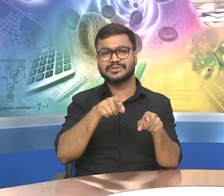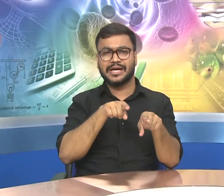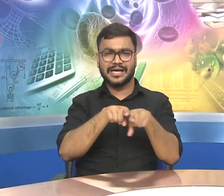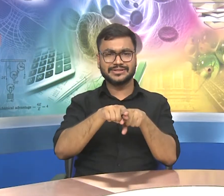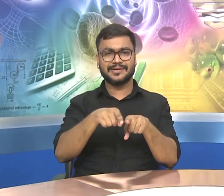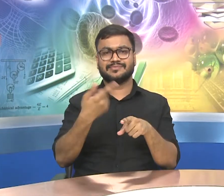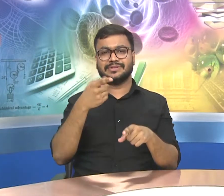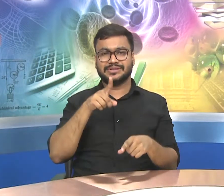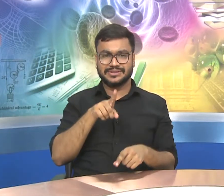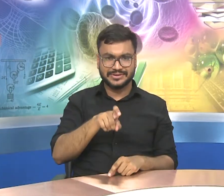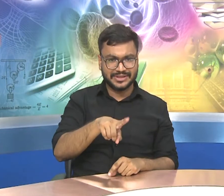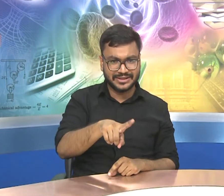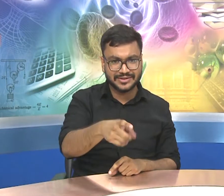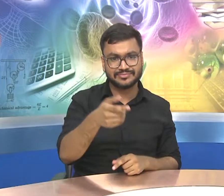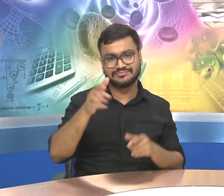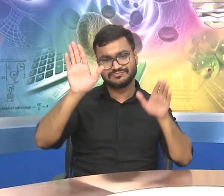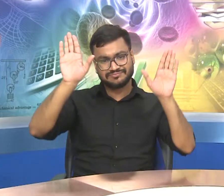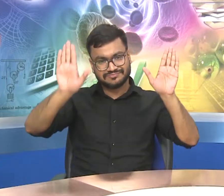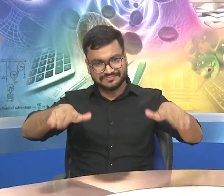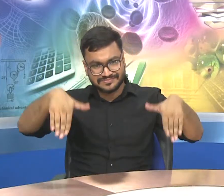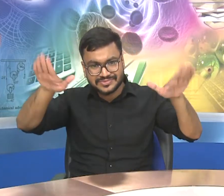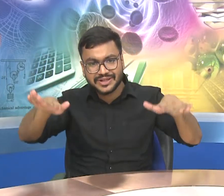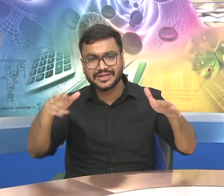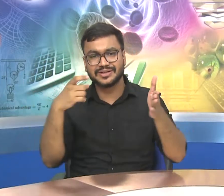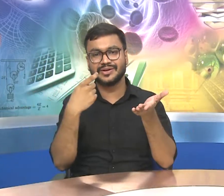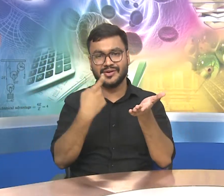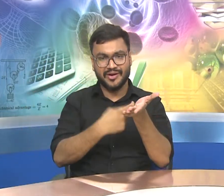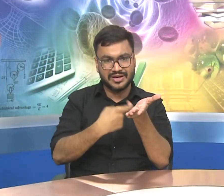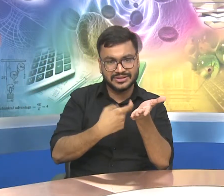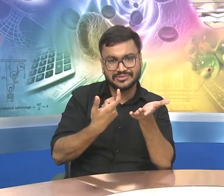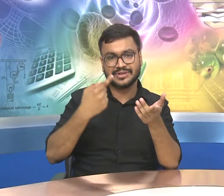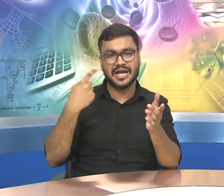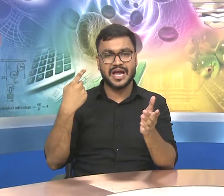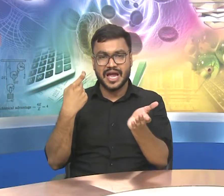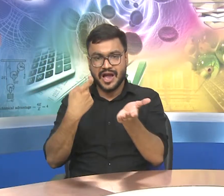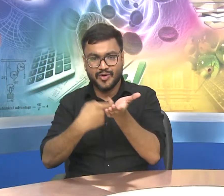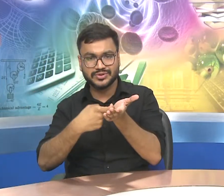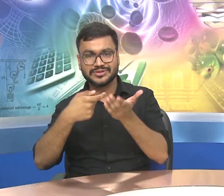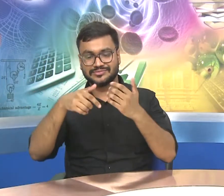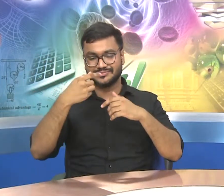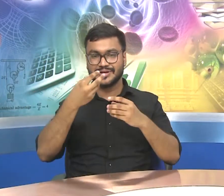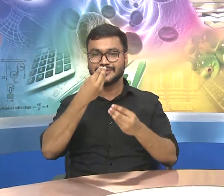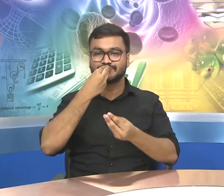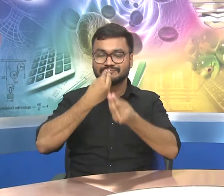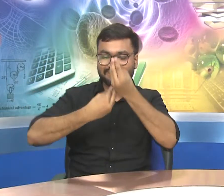For example, insects, birds, rodents and ruminants.